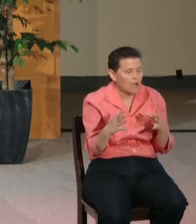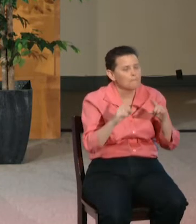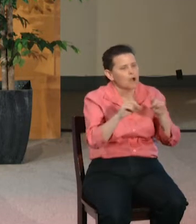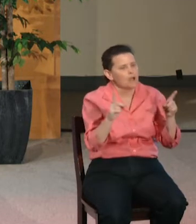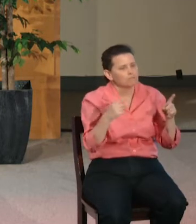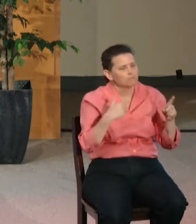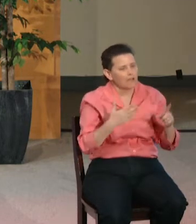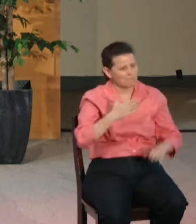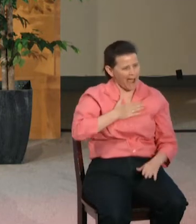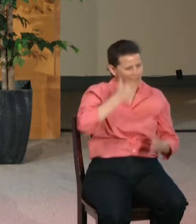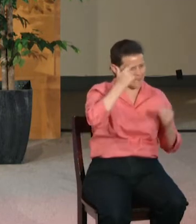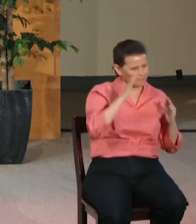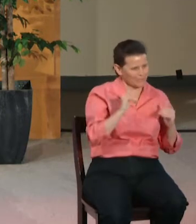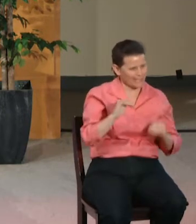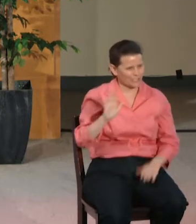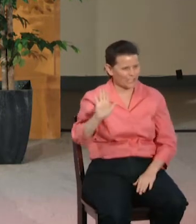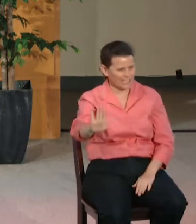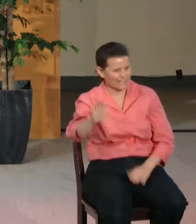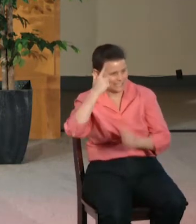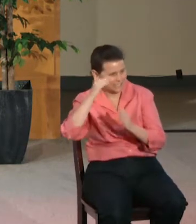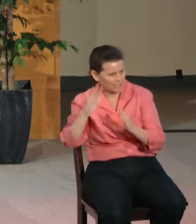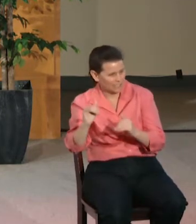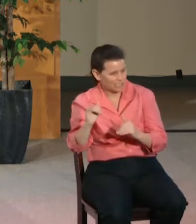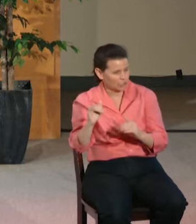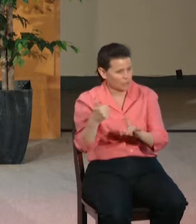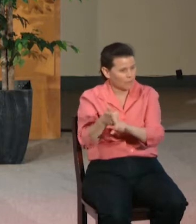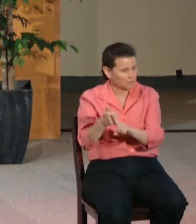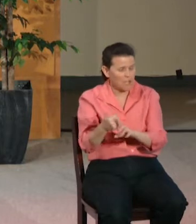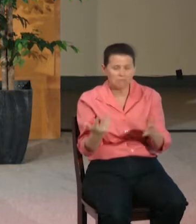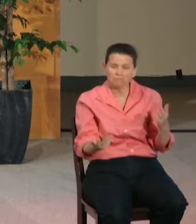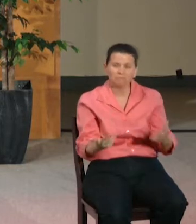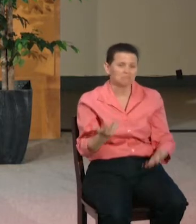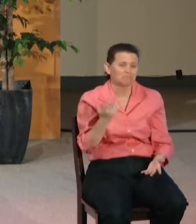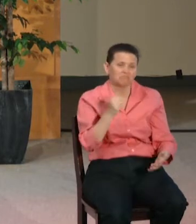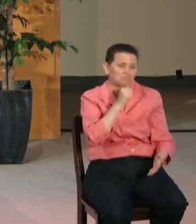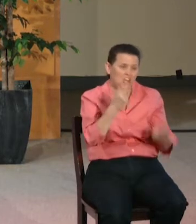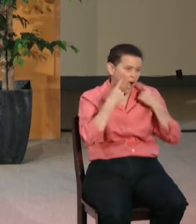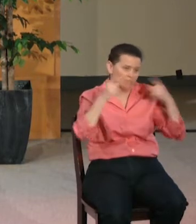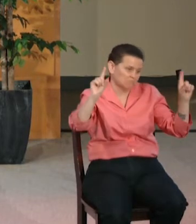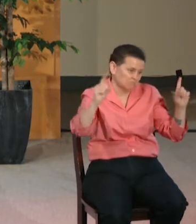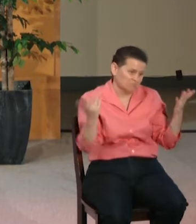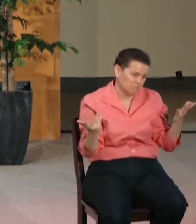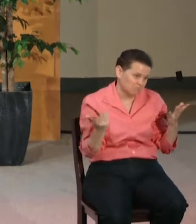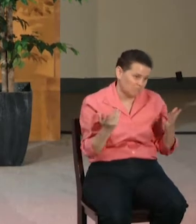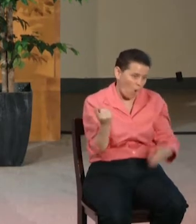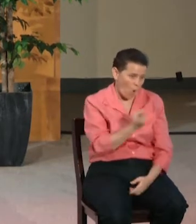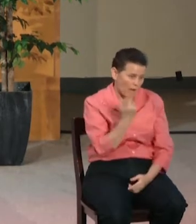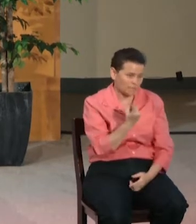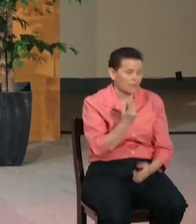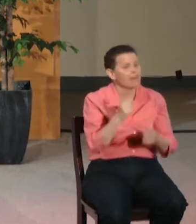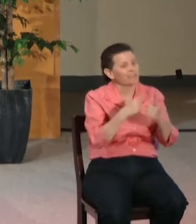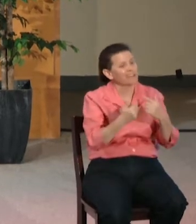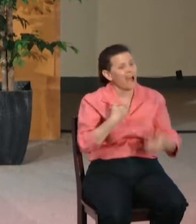well. I was also blessed with a stepfather that sort of, moderated those extremes and everything,